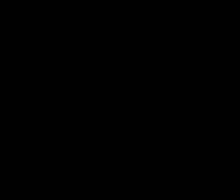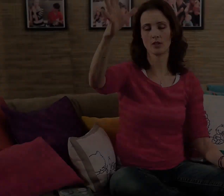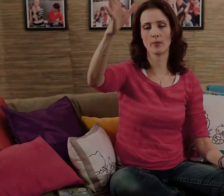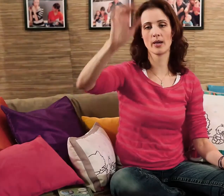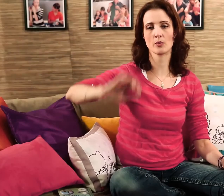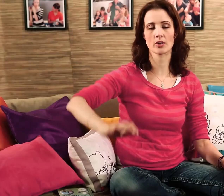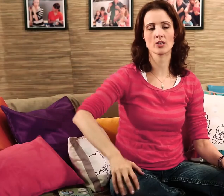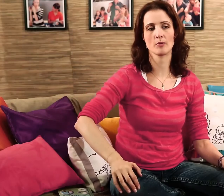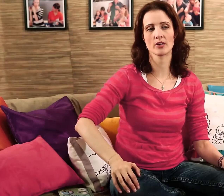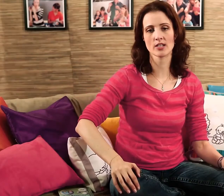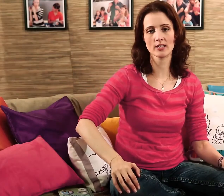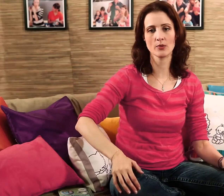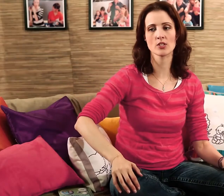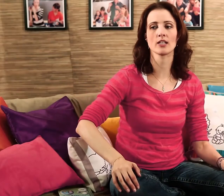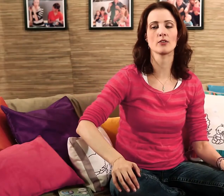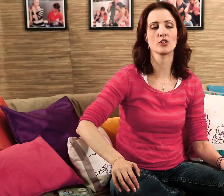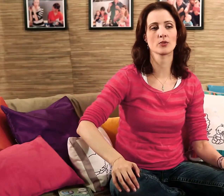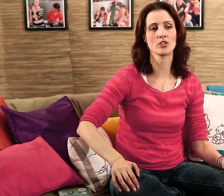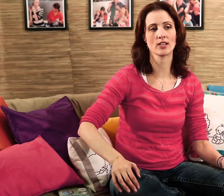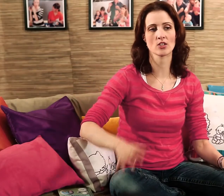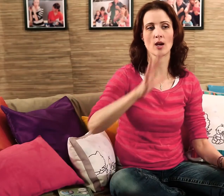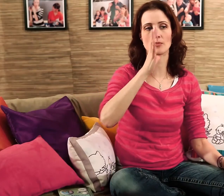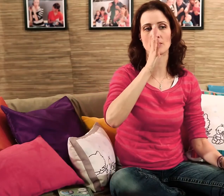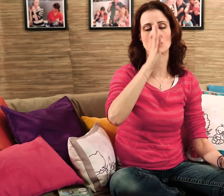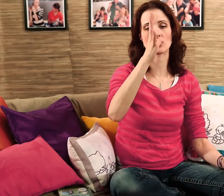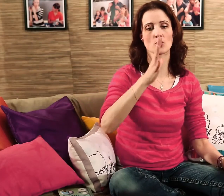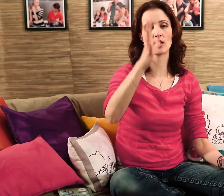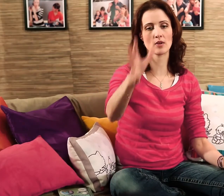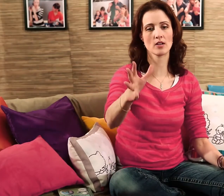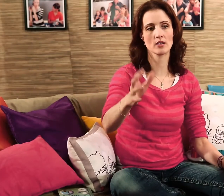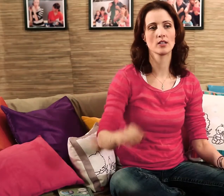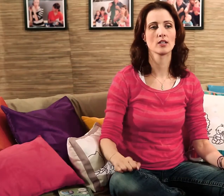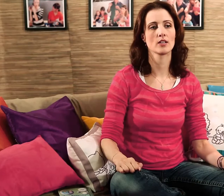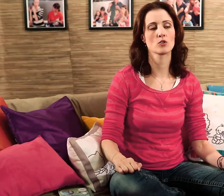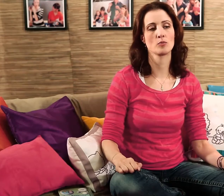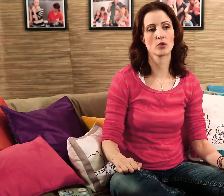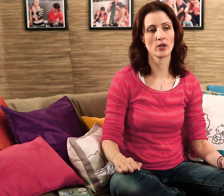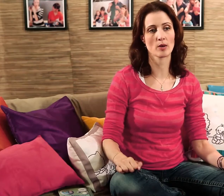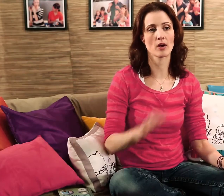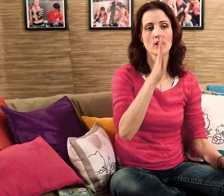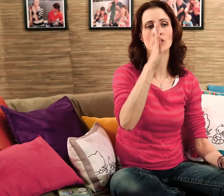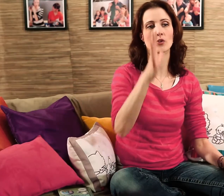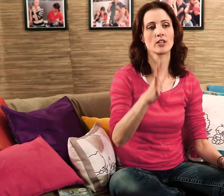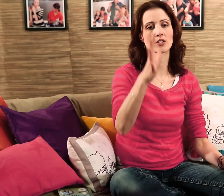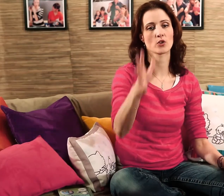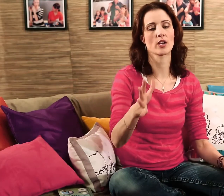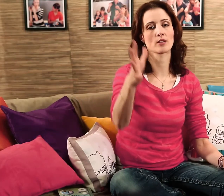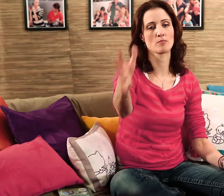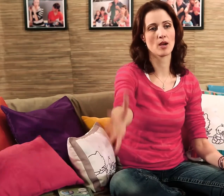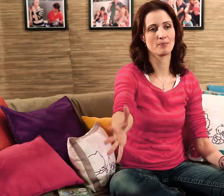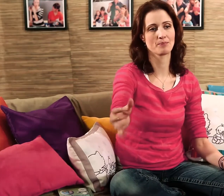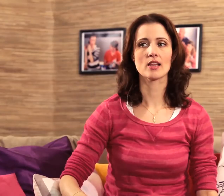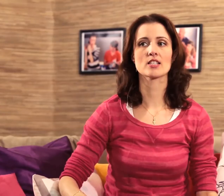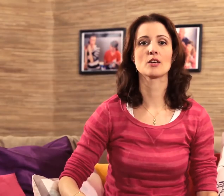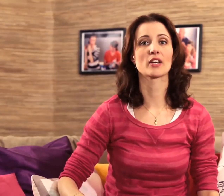The way it works in American Sign Language is that every generation gets a hop. So this is grandma. This would be great grandma. Great grandma. The sign for